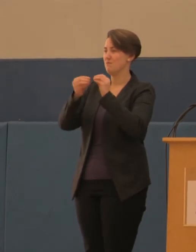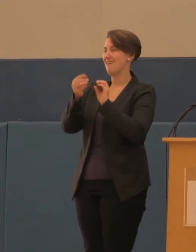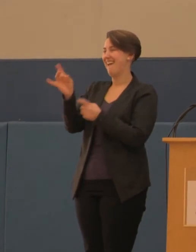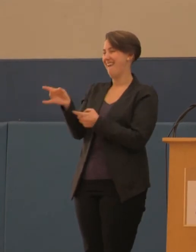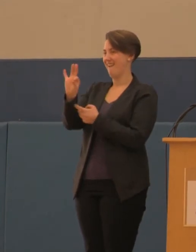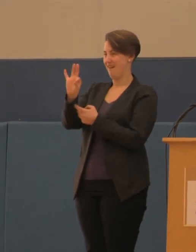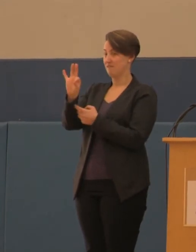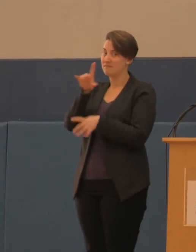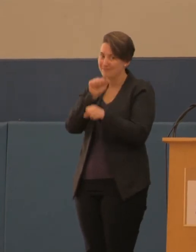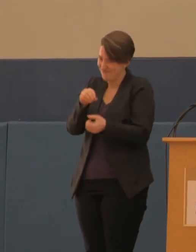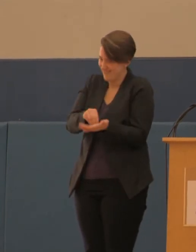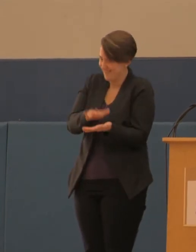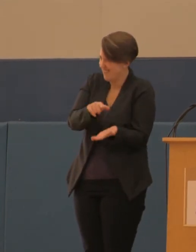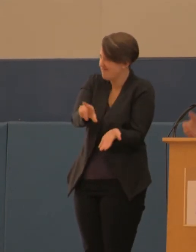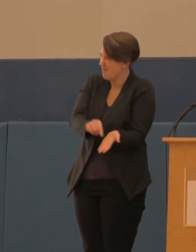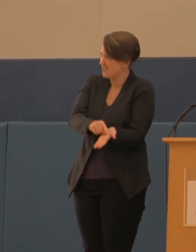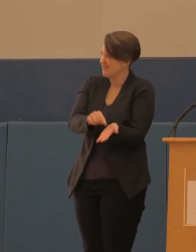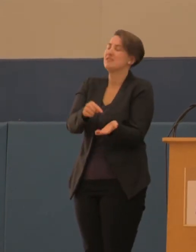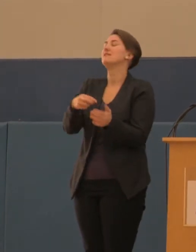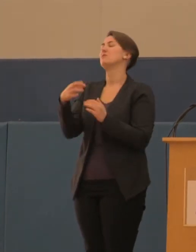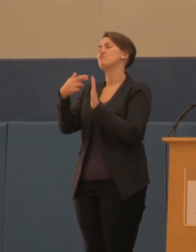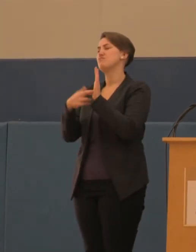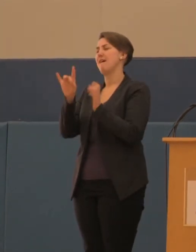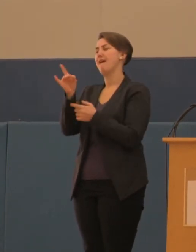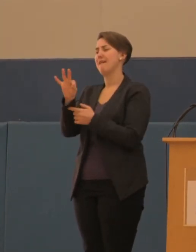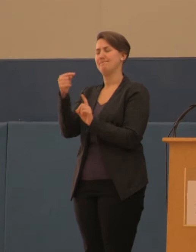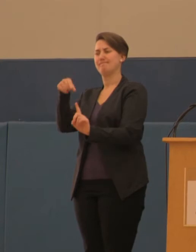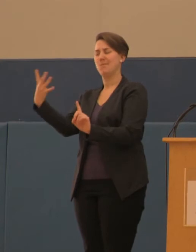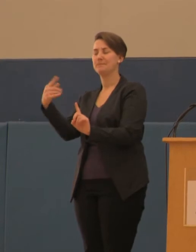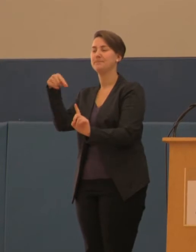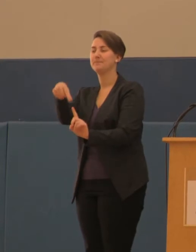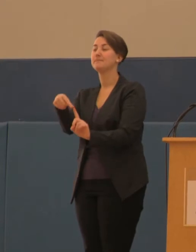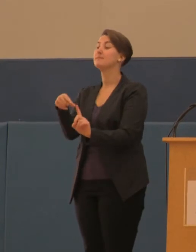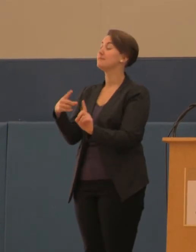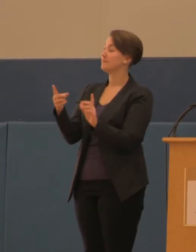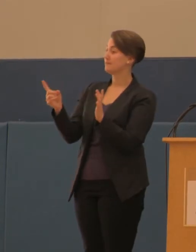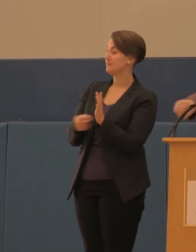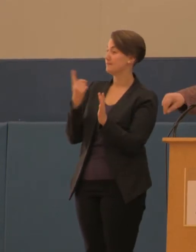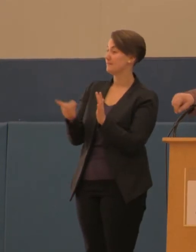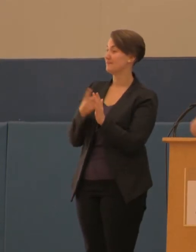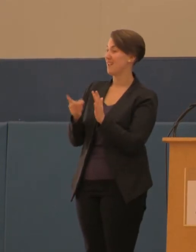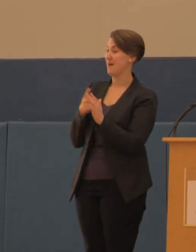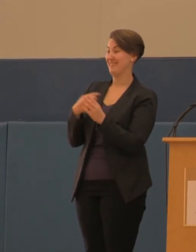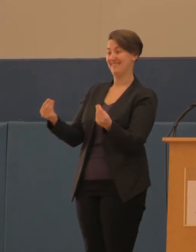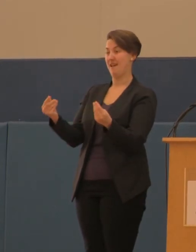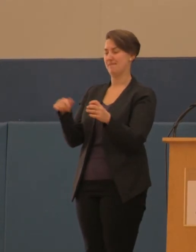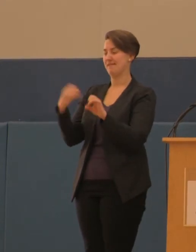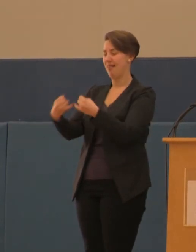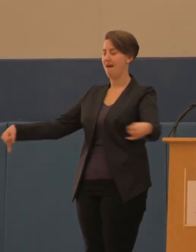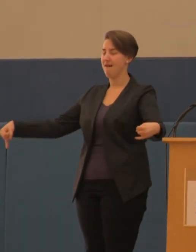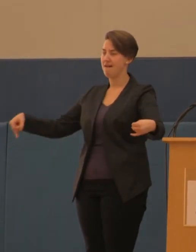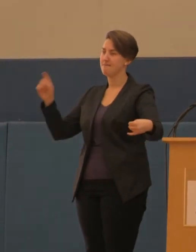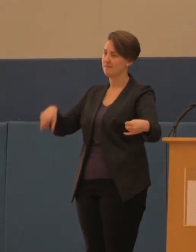Yes, it's actually written down, it's actually published. Rule 89 is simple. There are times you have to draw a line in the sand.